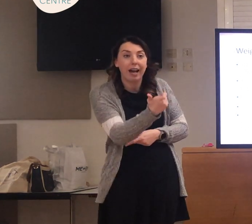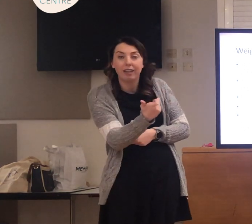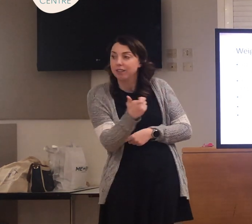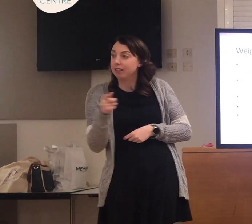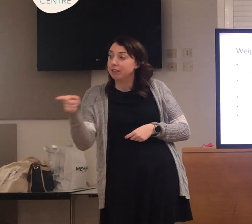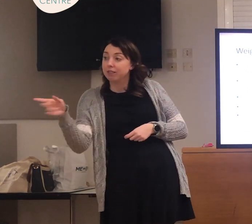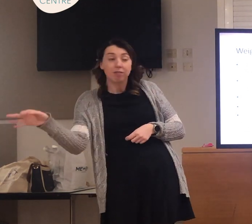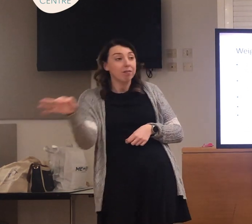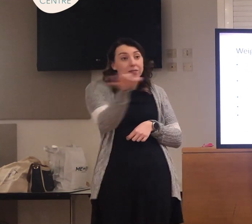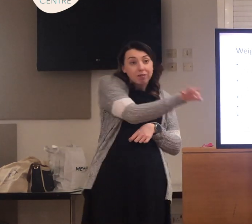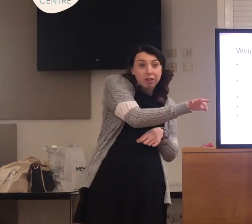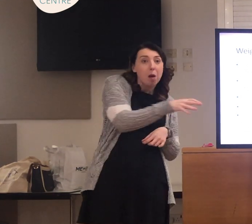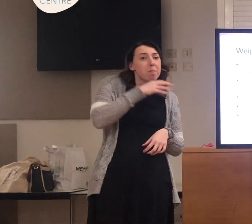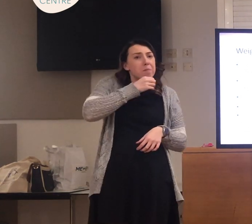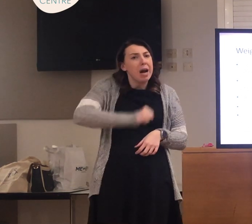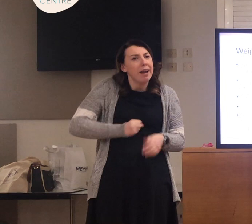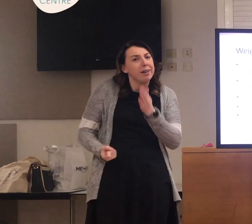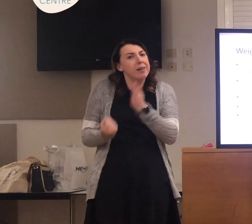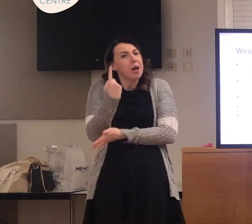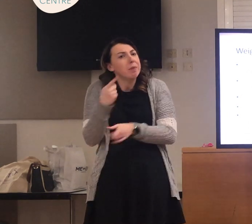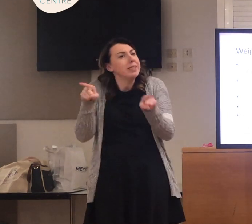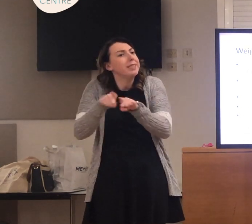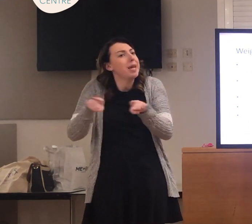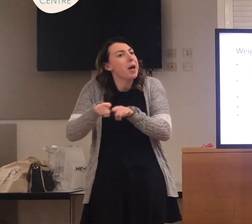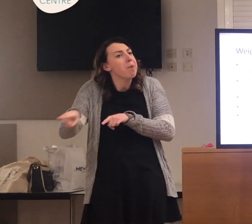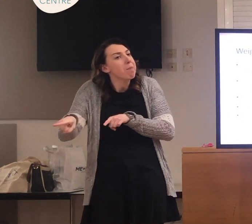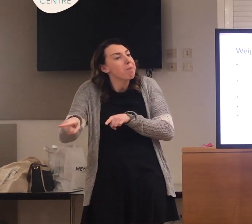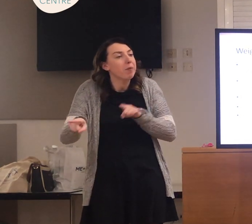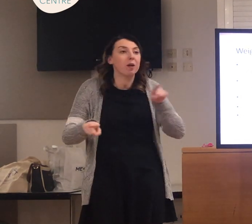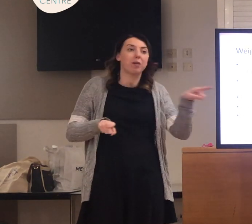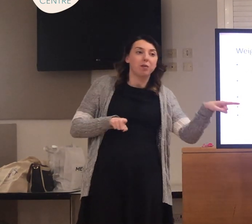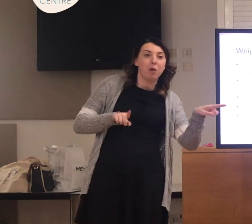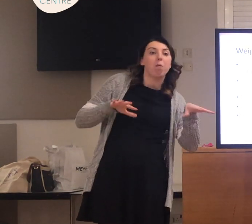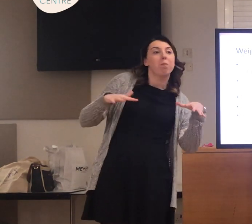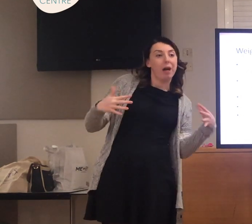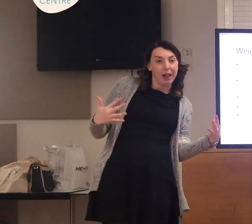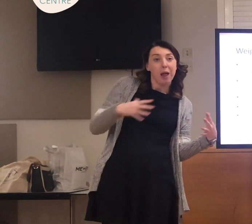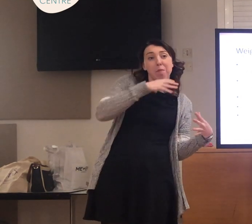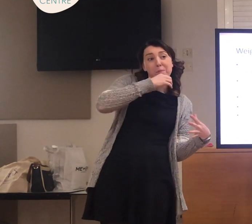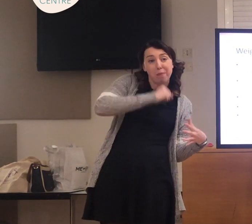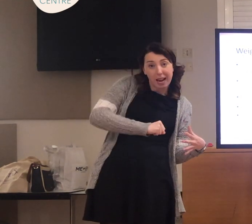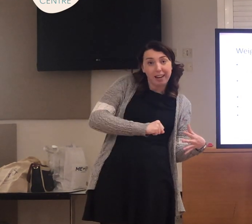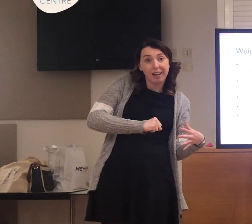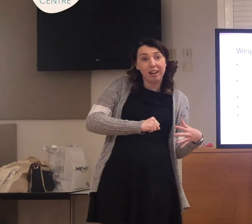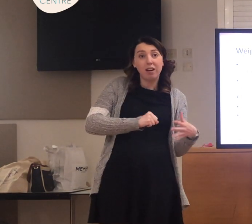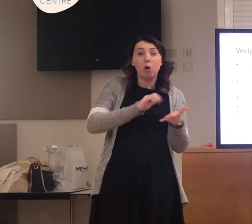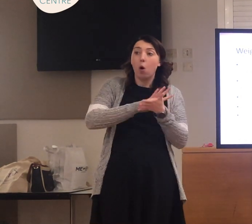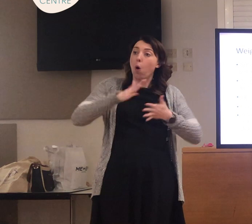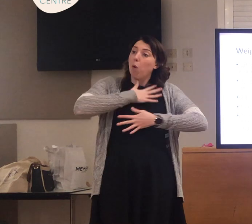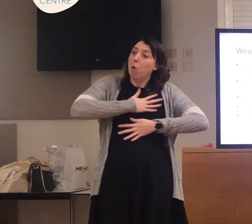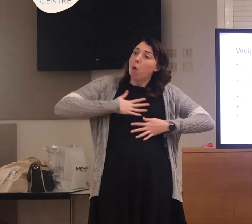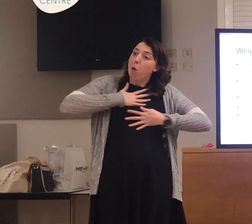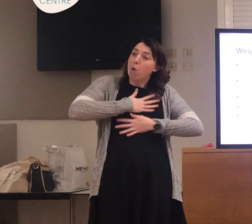Yes. Well, as we understand it, Men don't have a